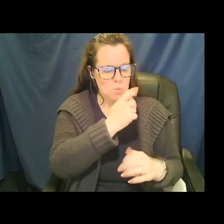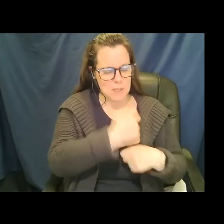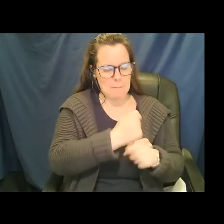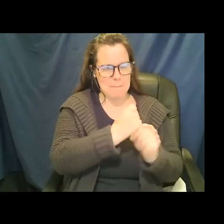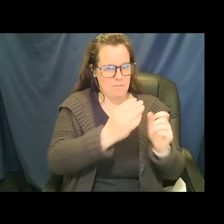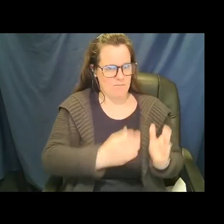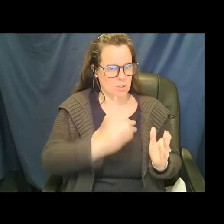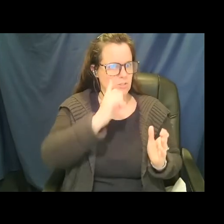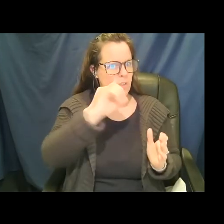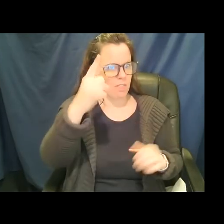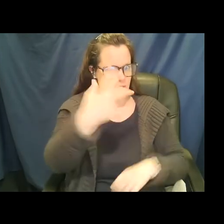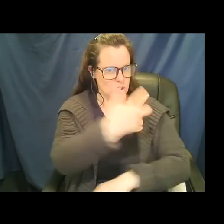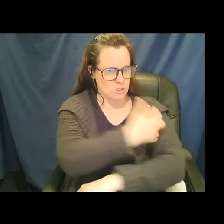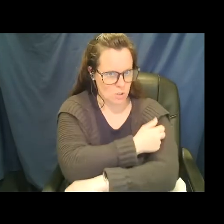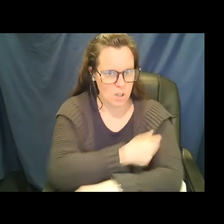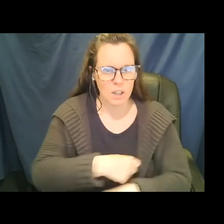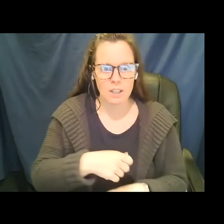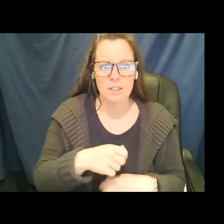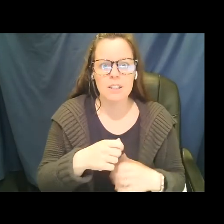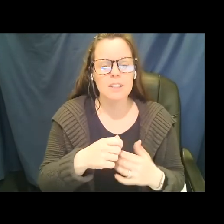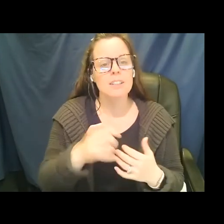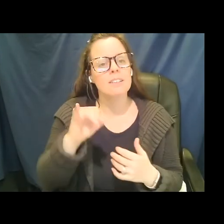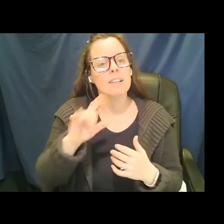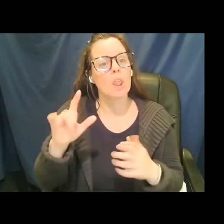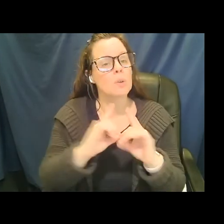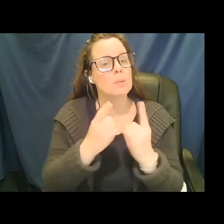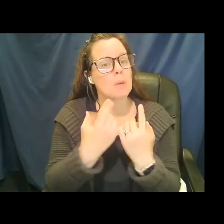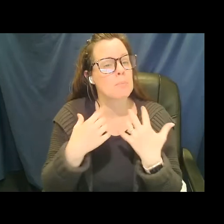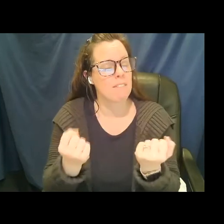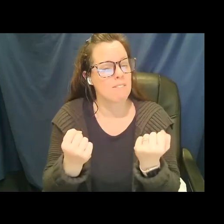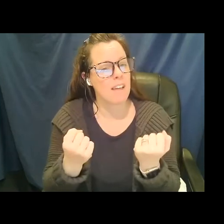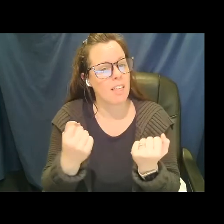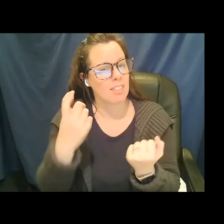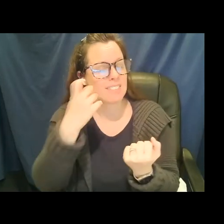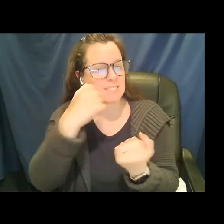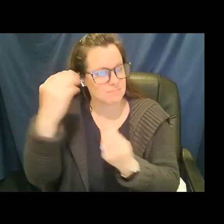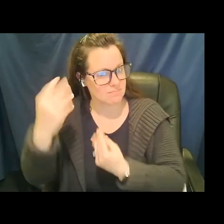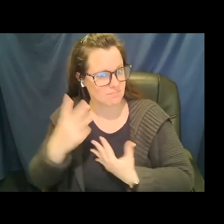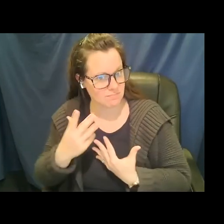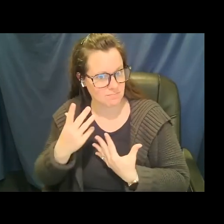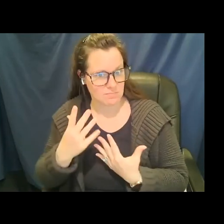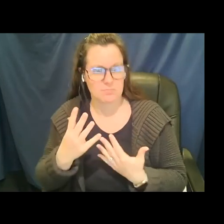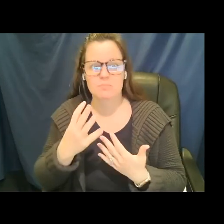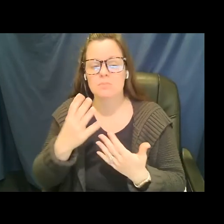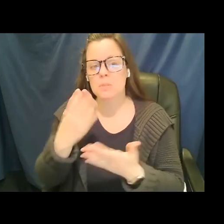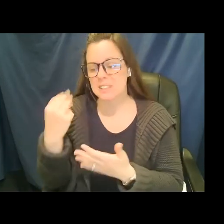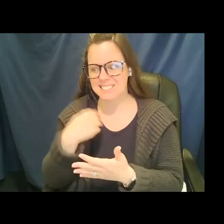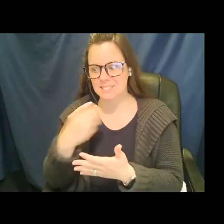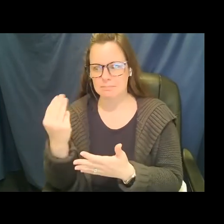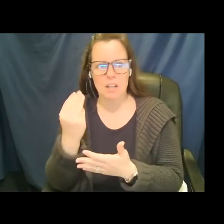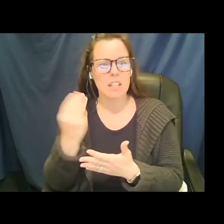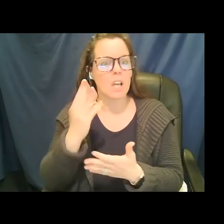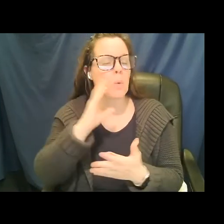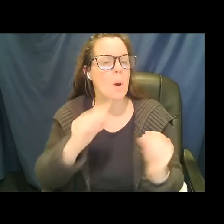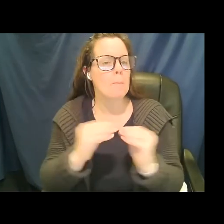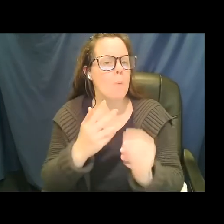Illinois Department of Public Health officials on Monday told us that we would soon see more vaccine coming into our community. The